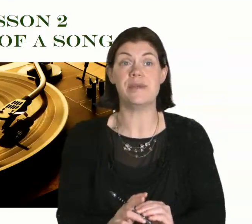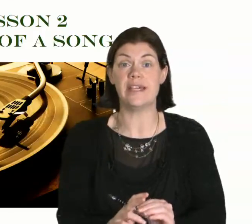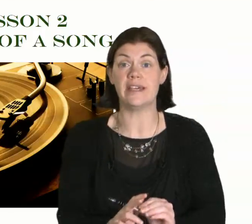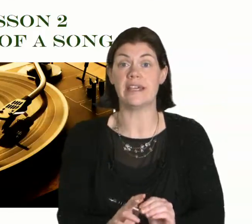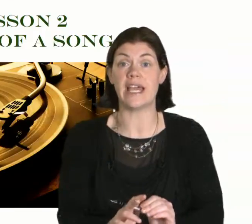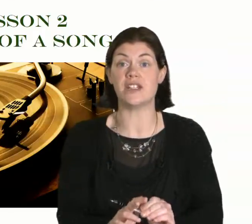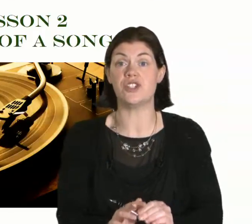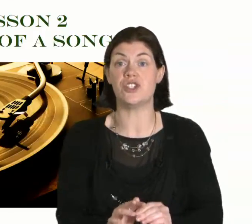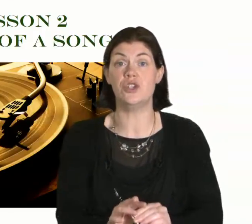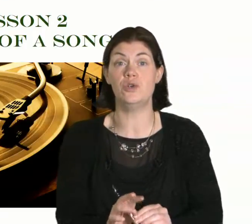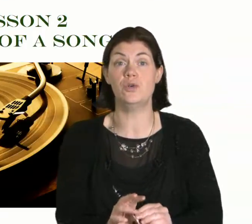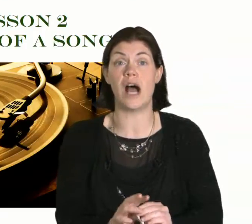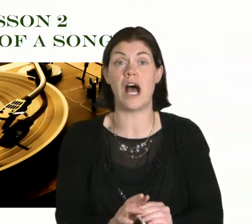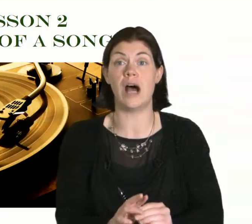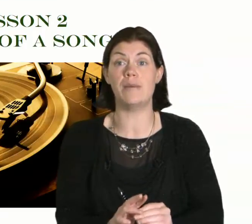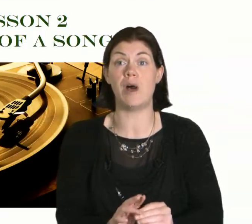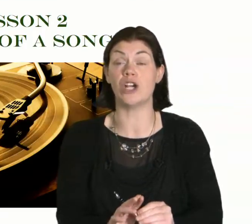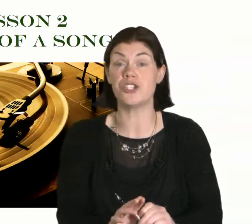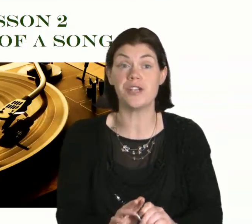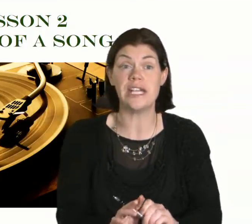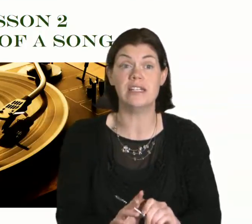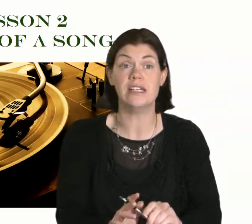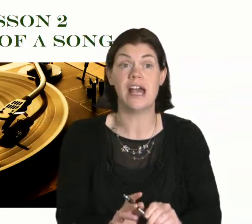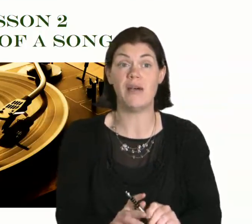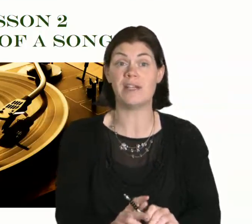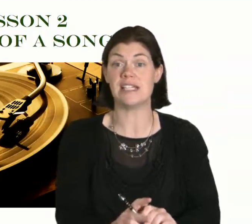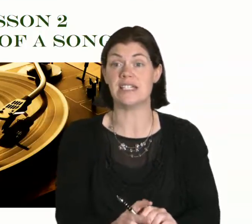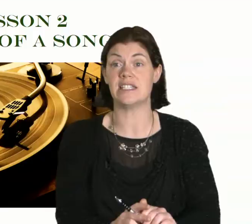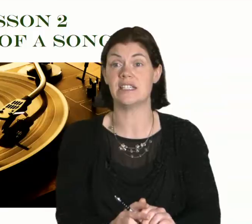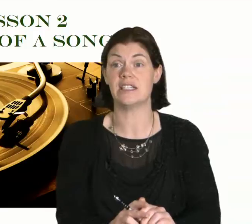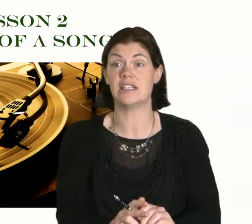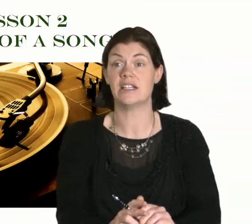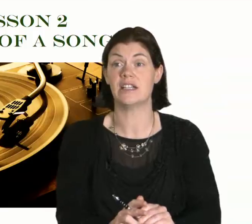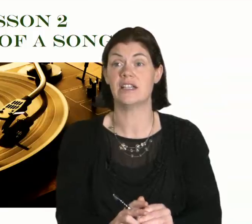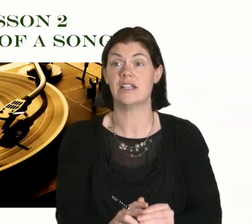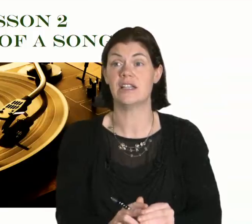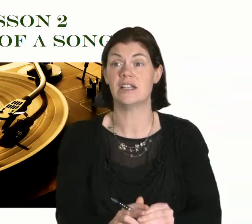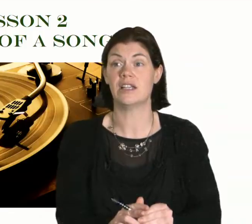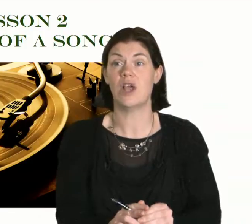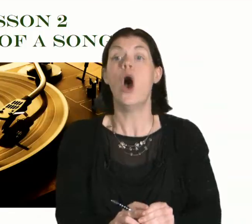last week get to archery? How was it?